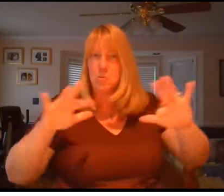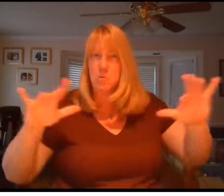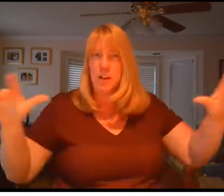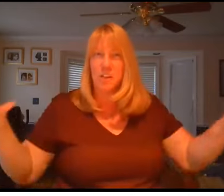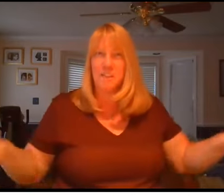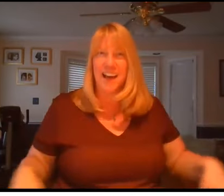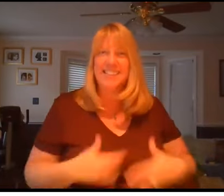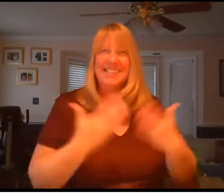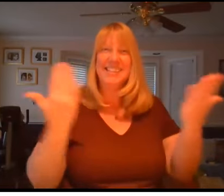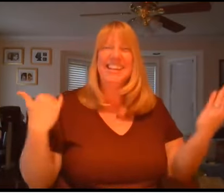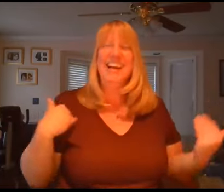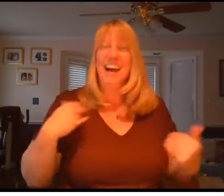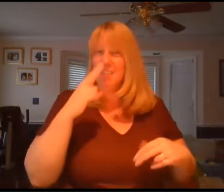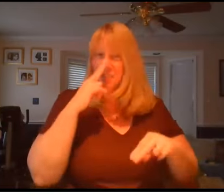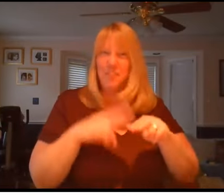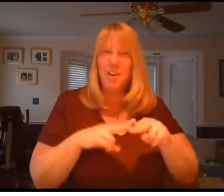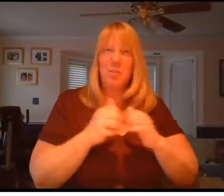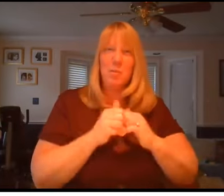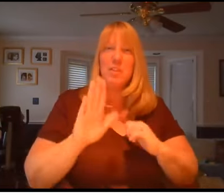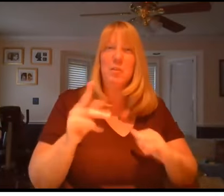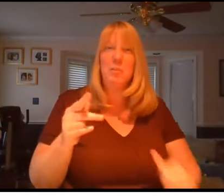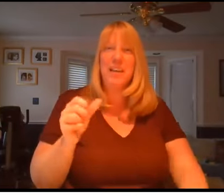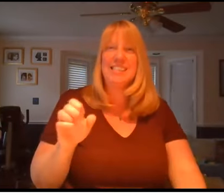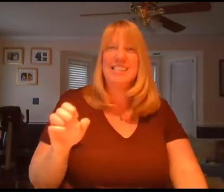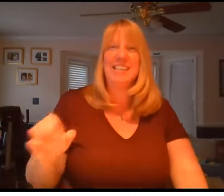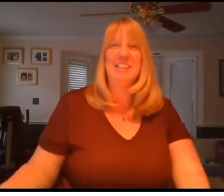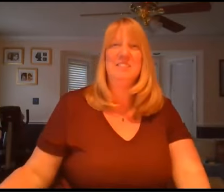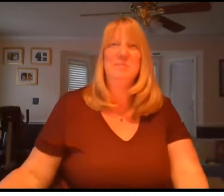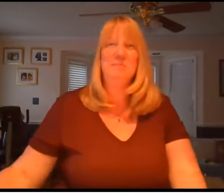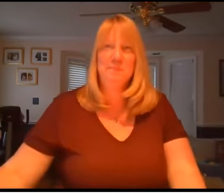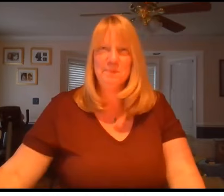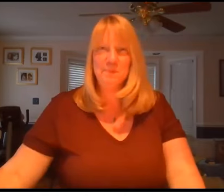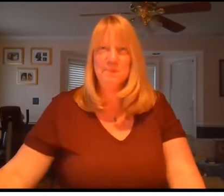me know. Have fun with your PSE.